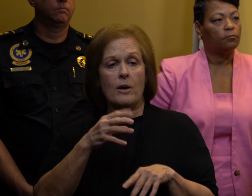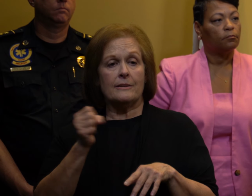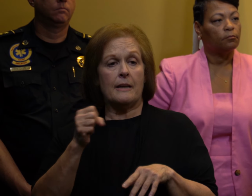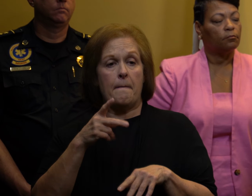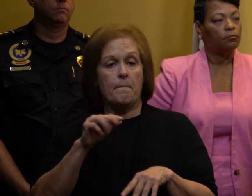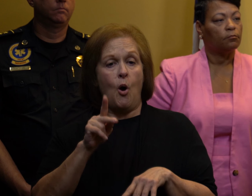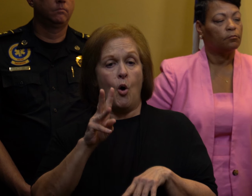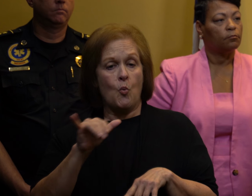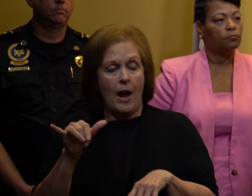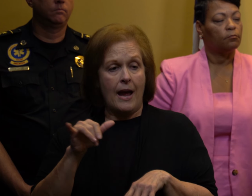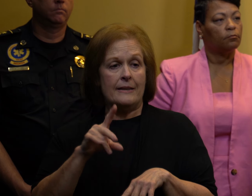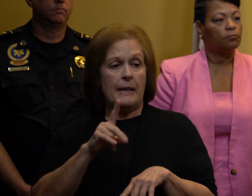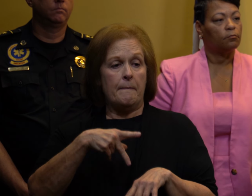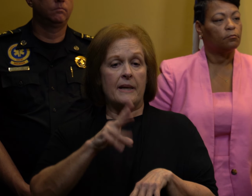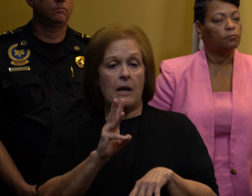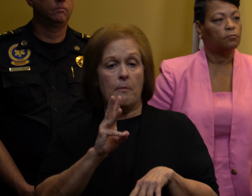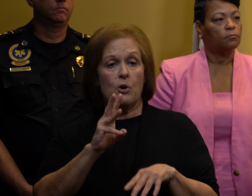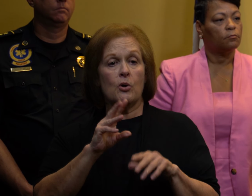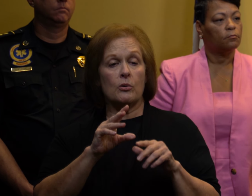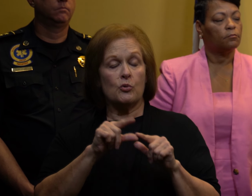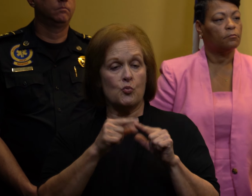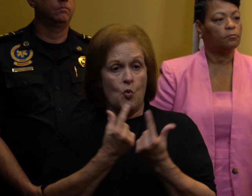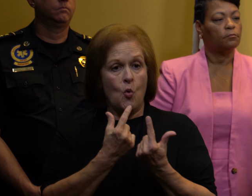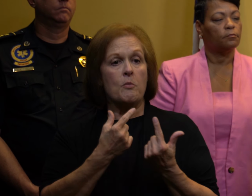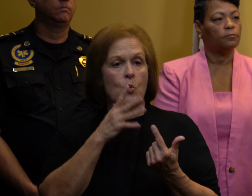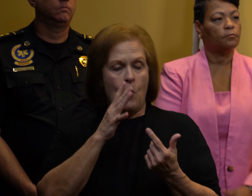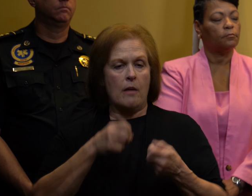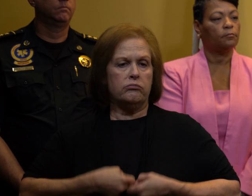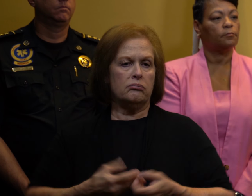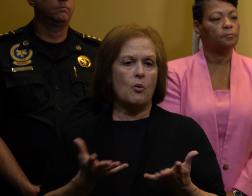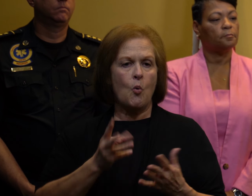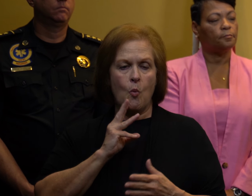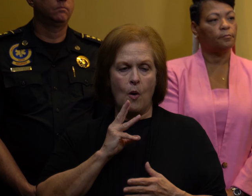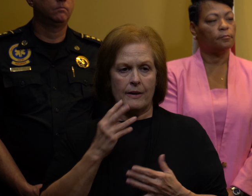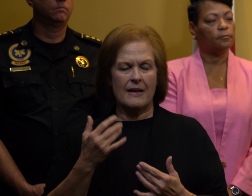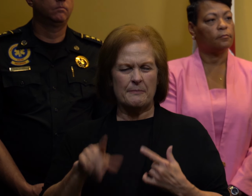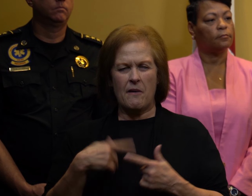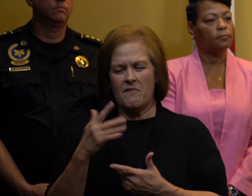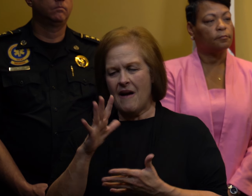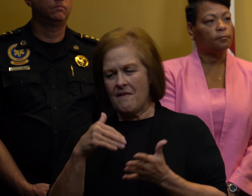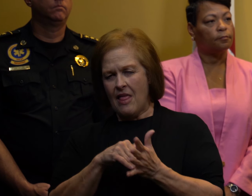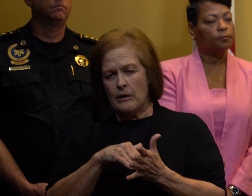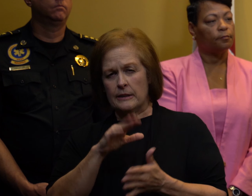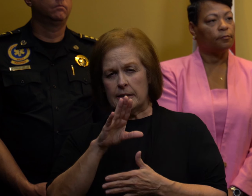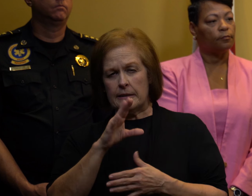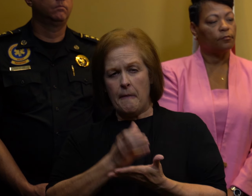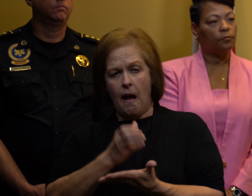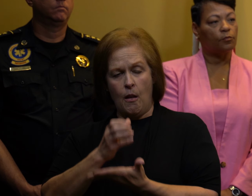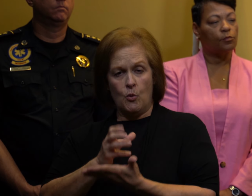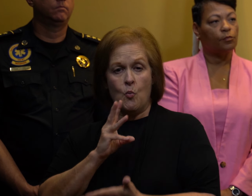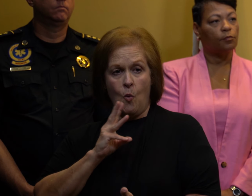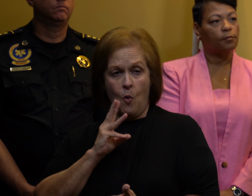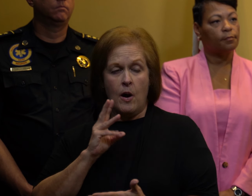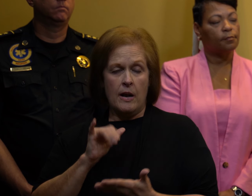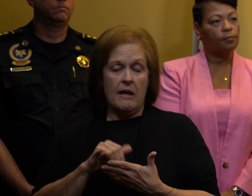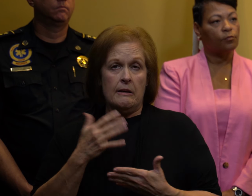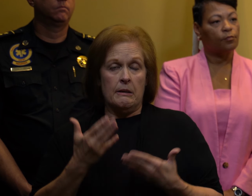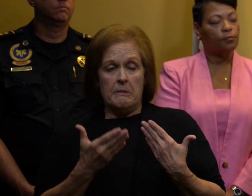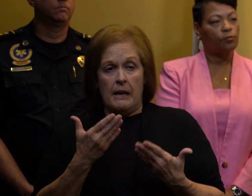and DPW crews assisting us with getting that water out today. And again, that was about 5,000 bottles. That will get us going for